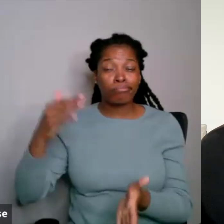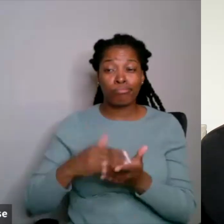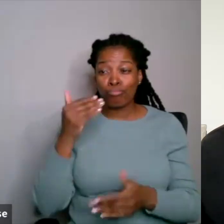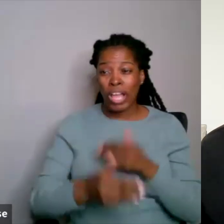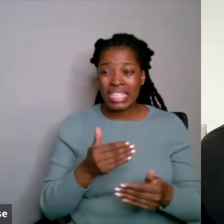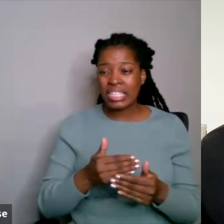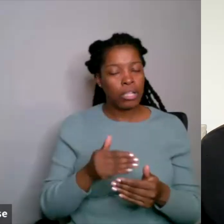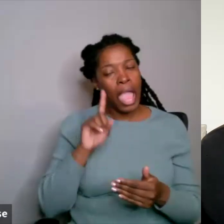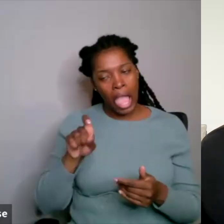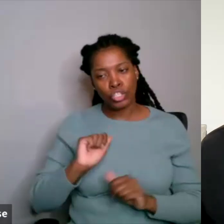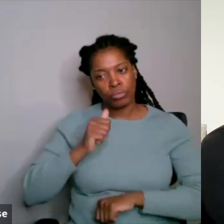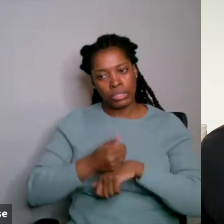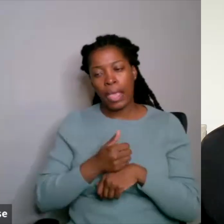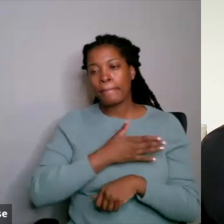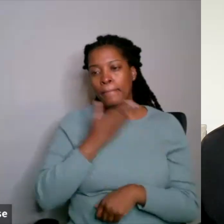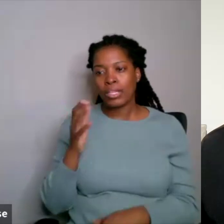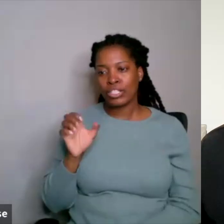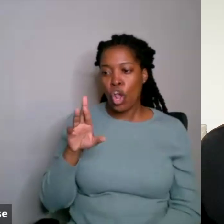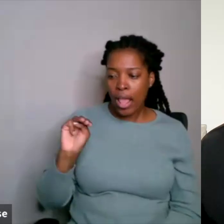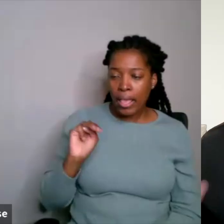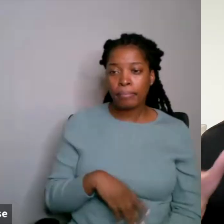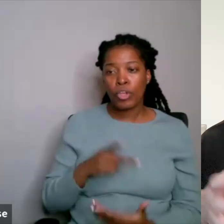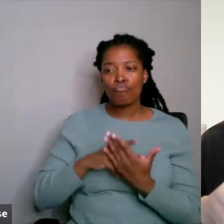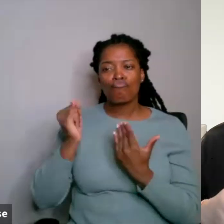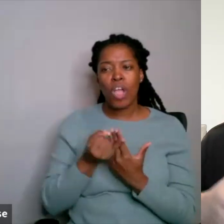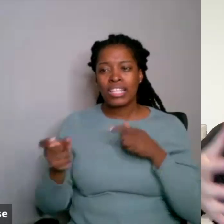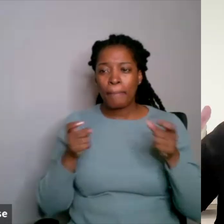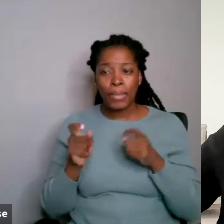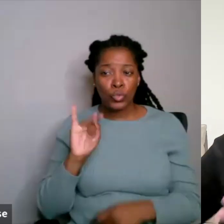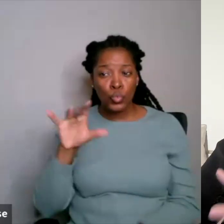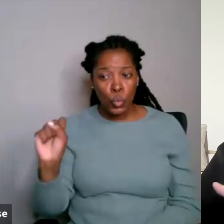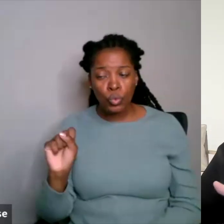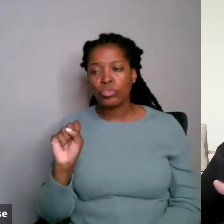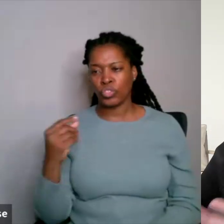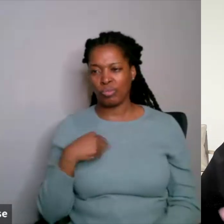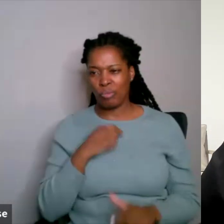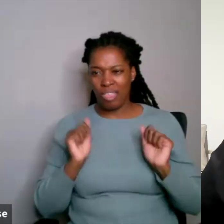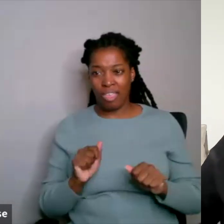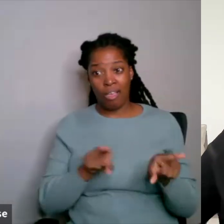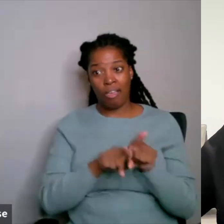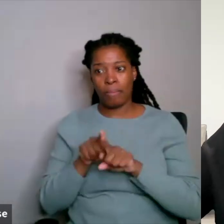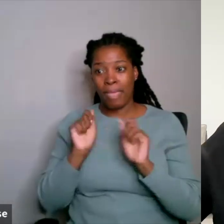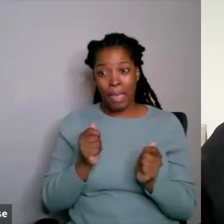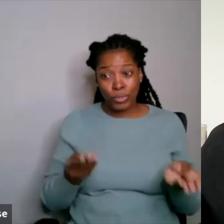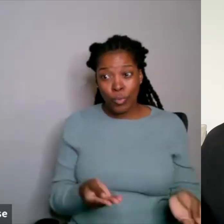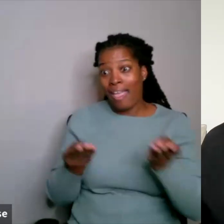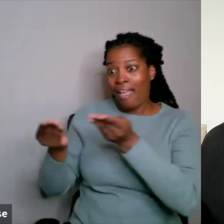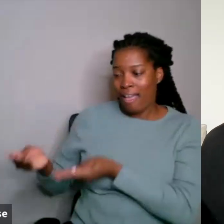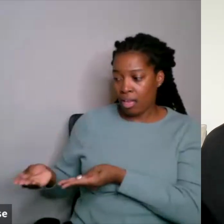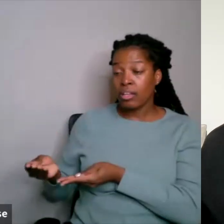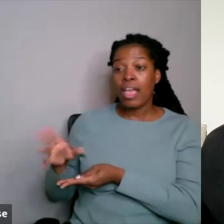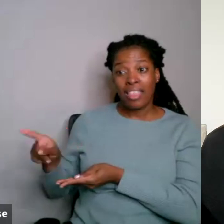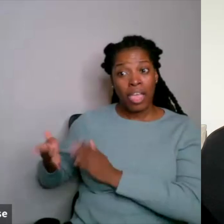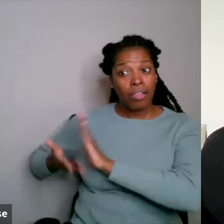better CRMs and project management tools so that we can also be able to hand this off and continue to grow